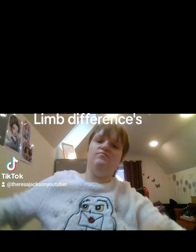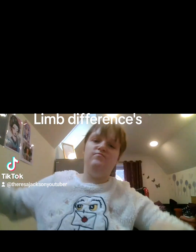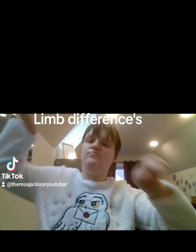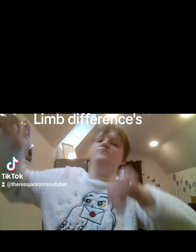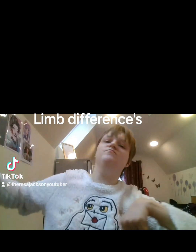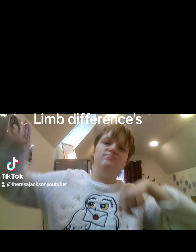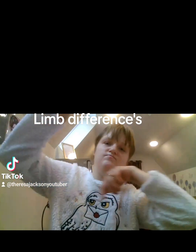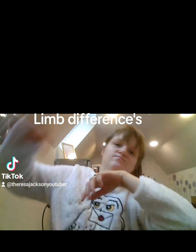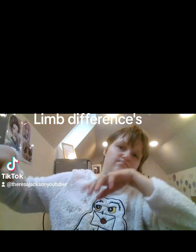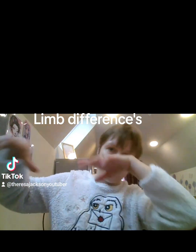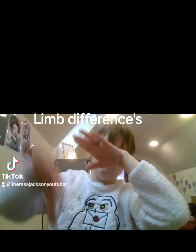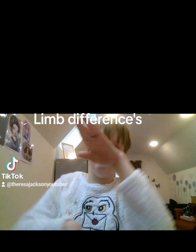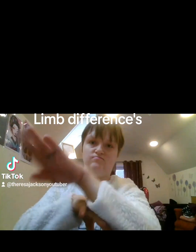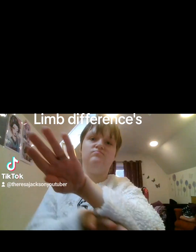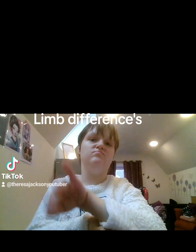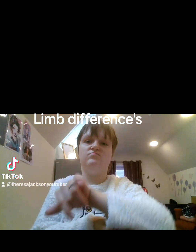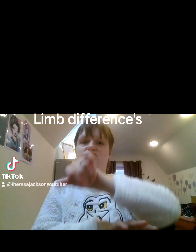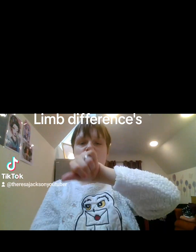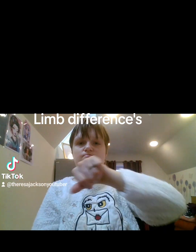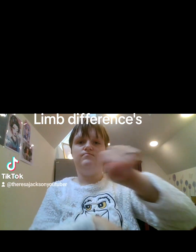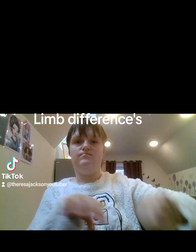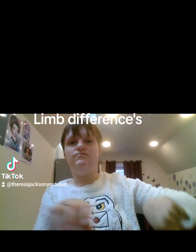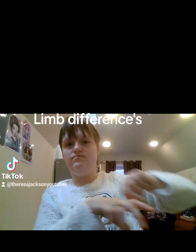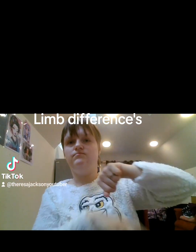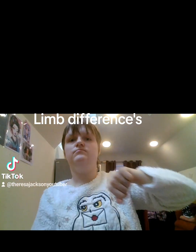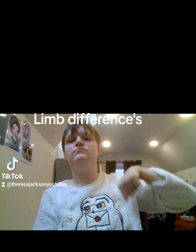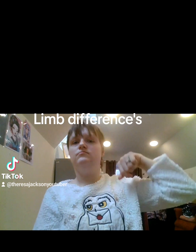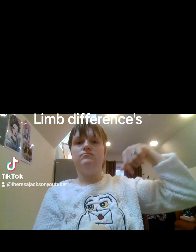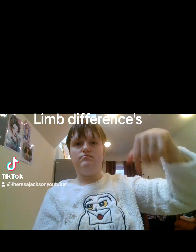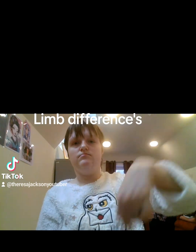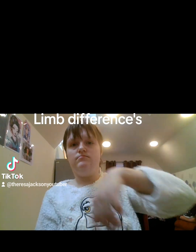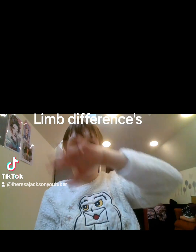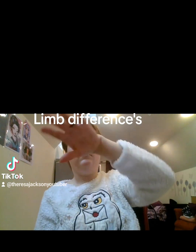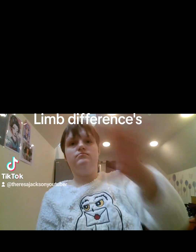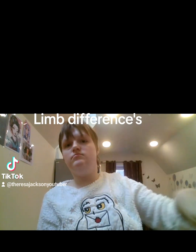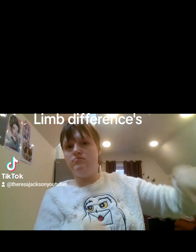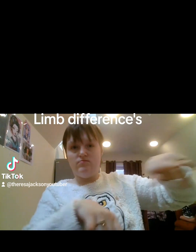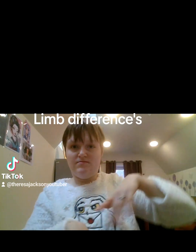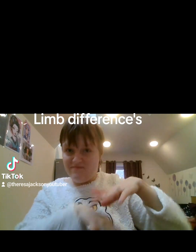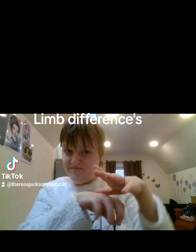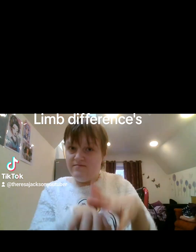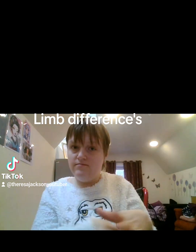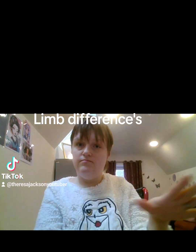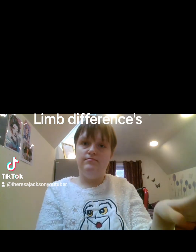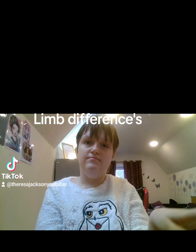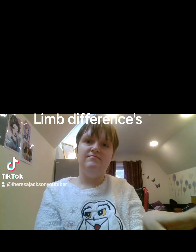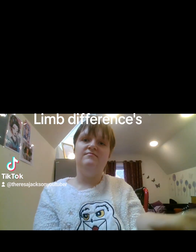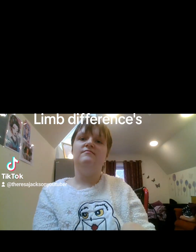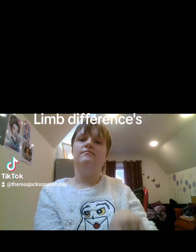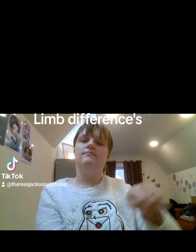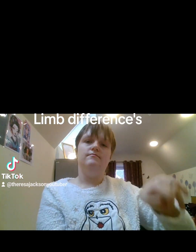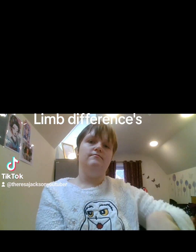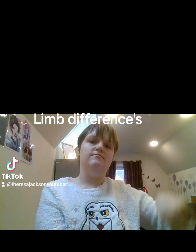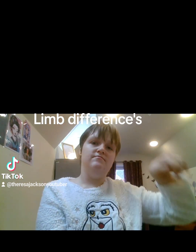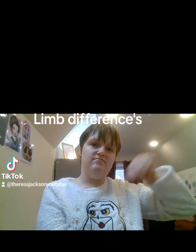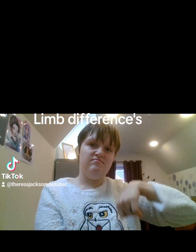range from missing fingers or toes to complete absence of limbs. They can be